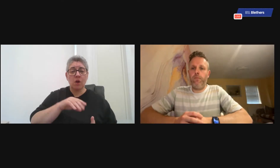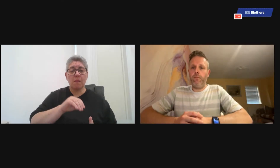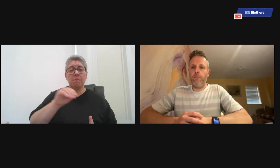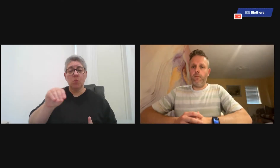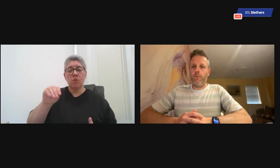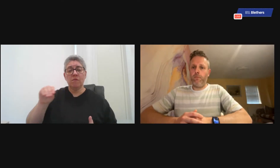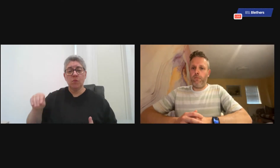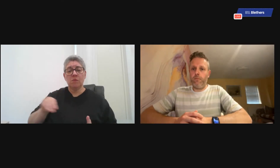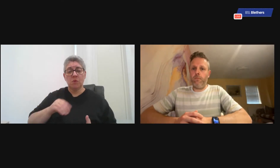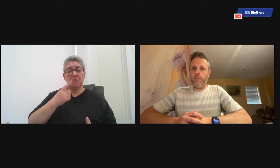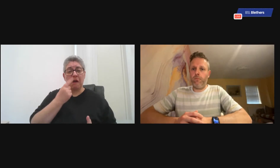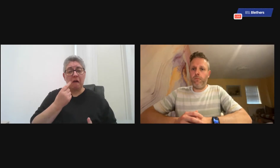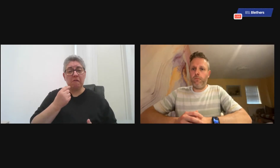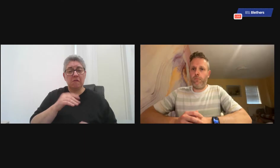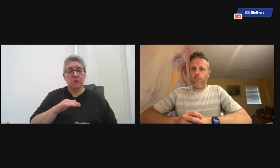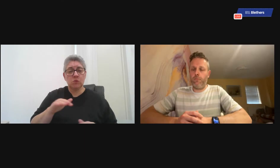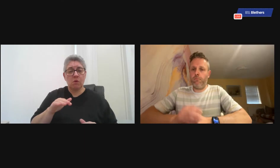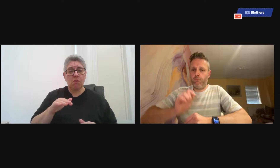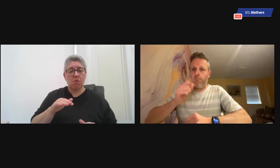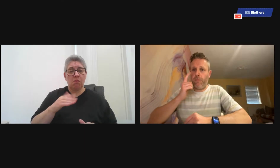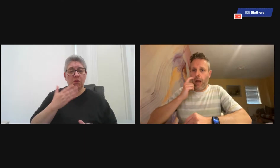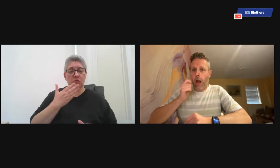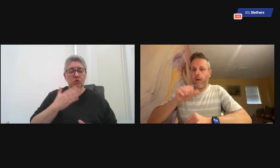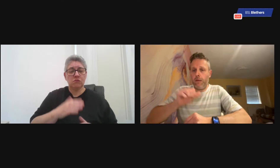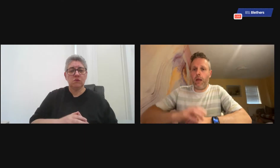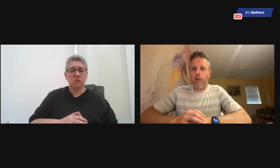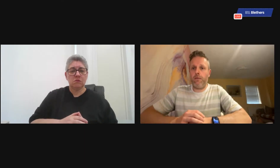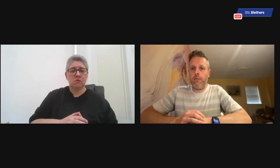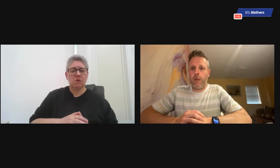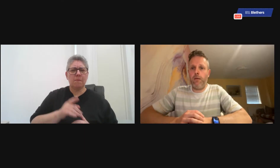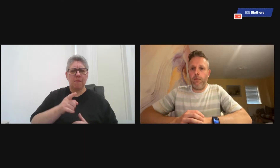away, like Derby, for example.